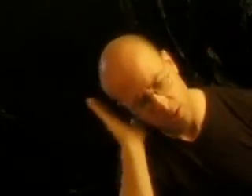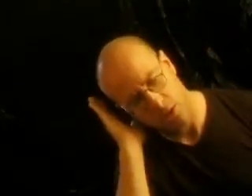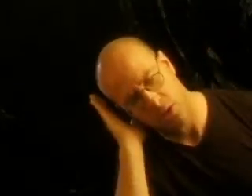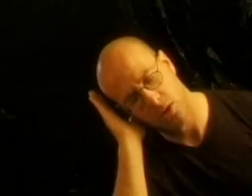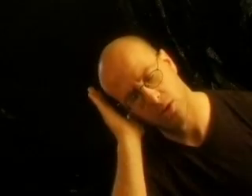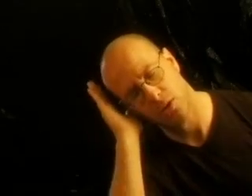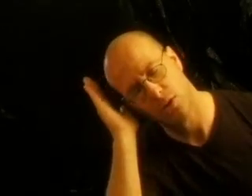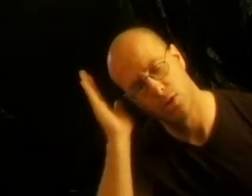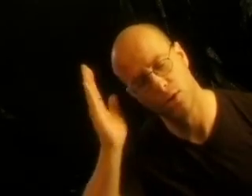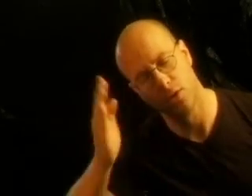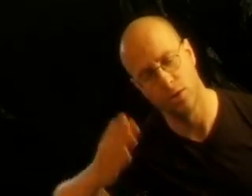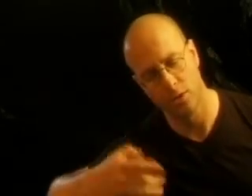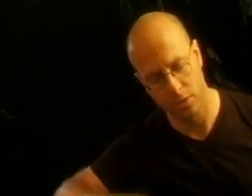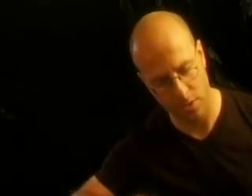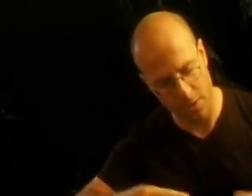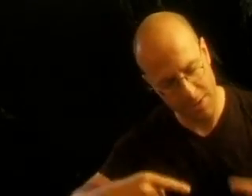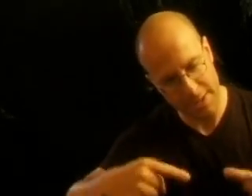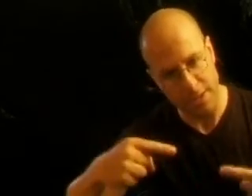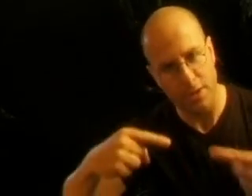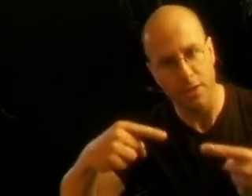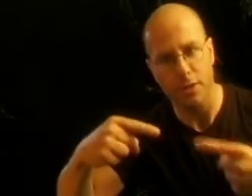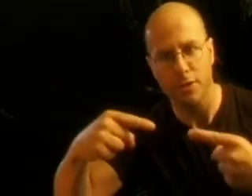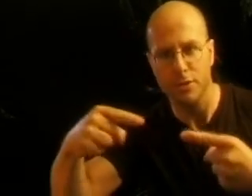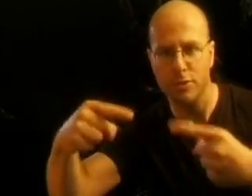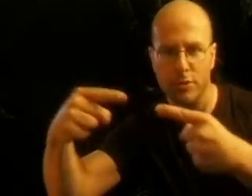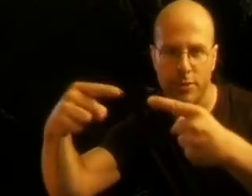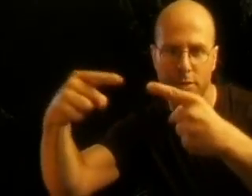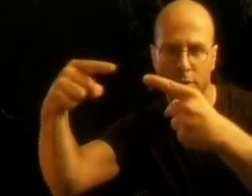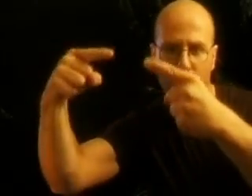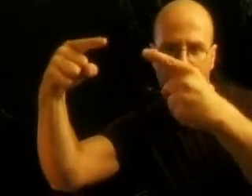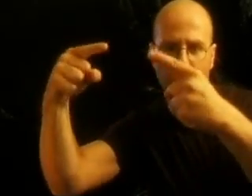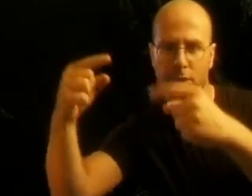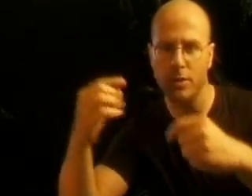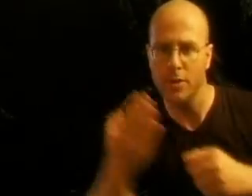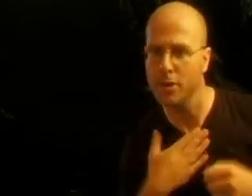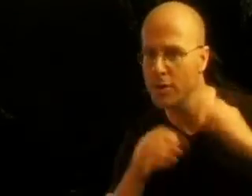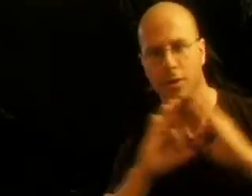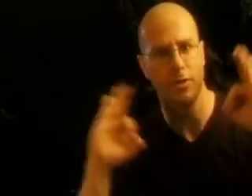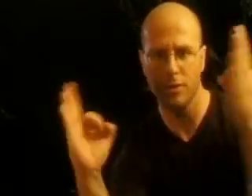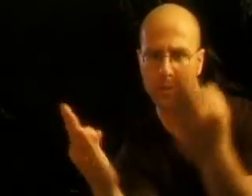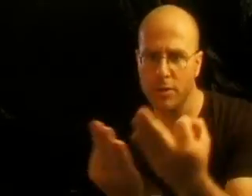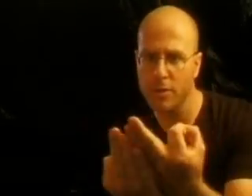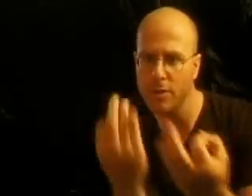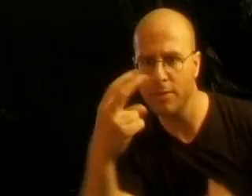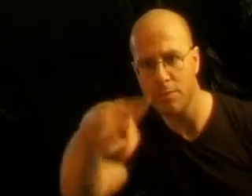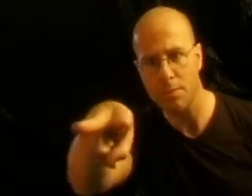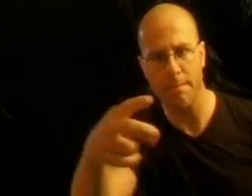not sleep. The intensity increasing as my family